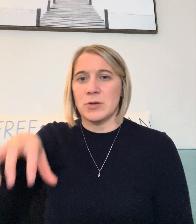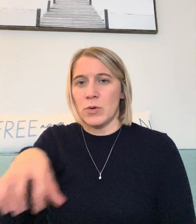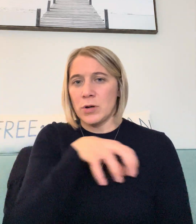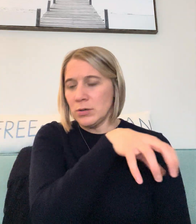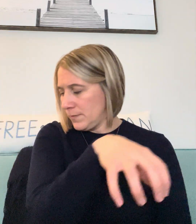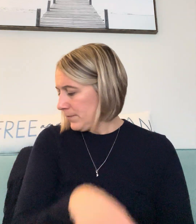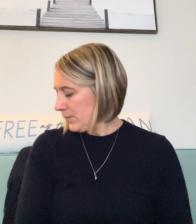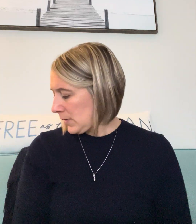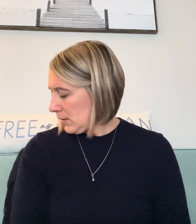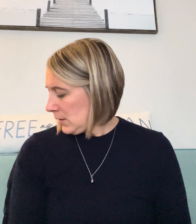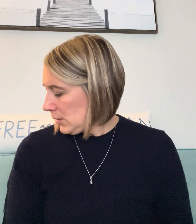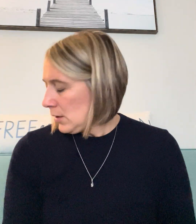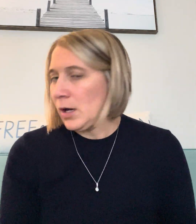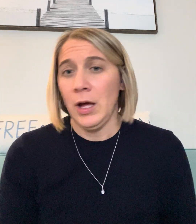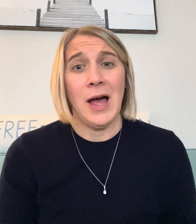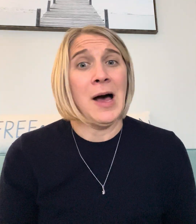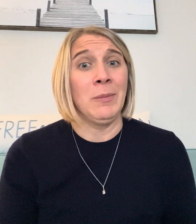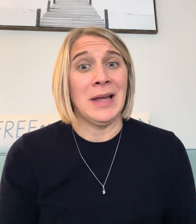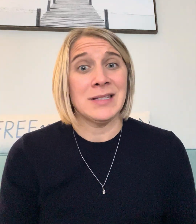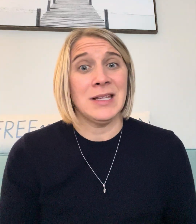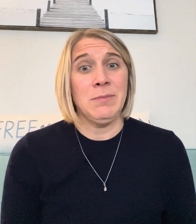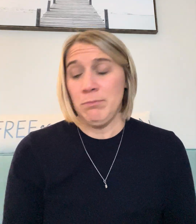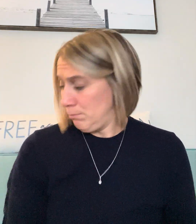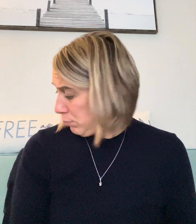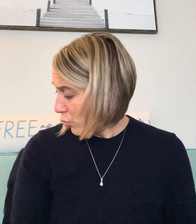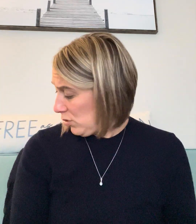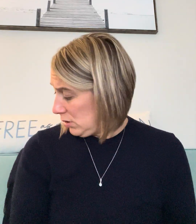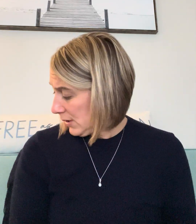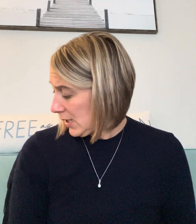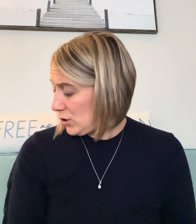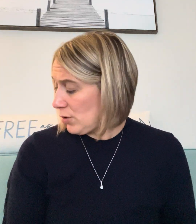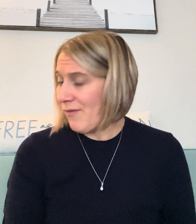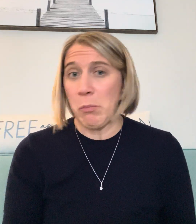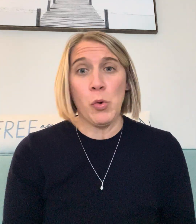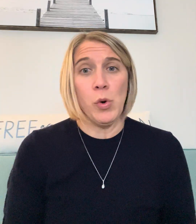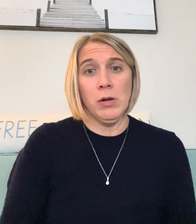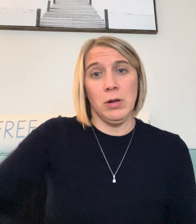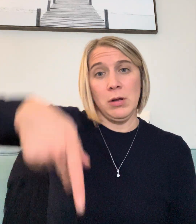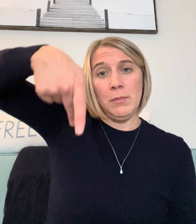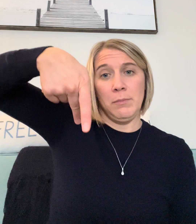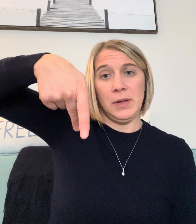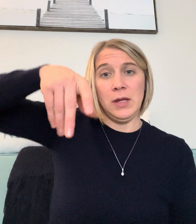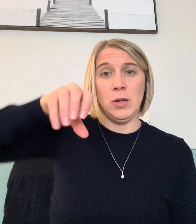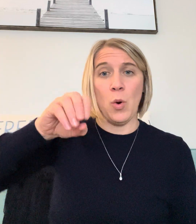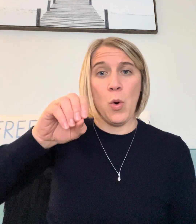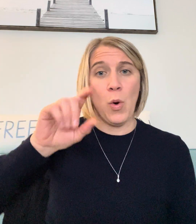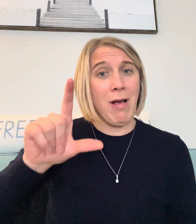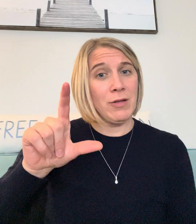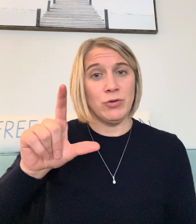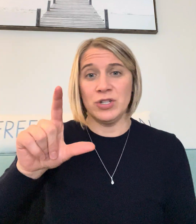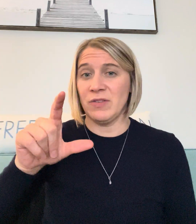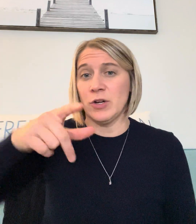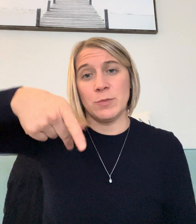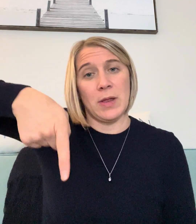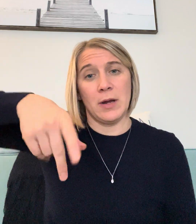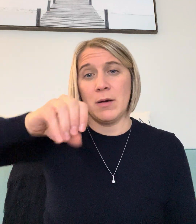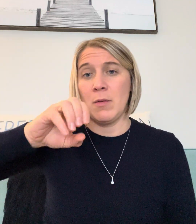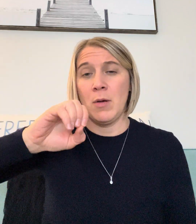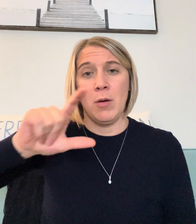corner. Lastly, pool, in case you have a pool. P-O-O-L. You just fingerspell it.